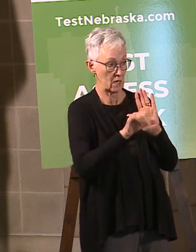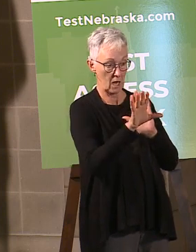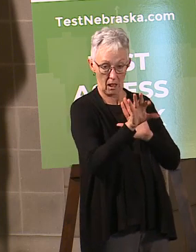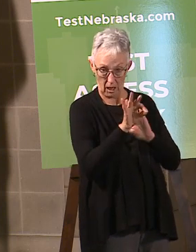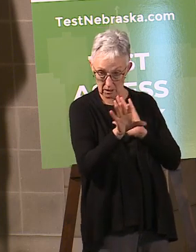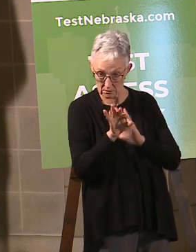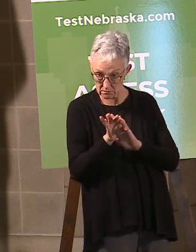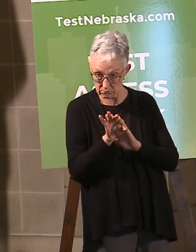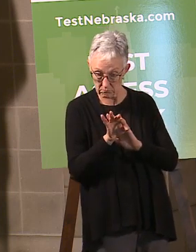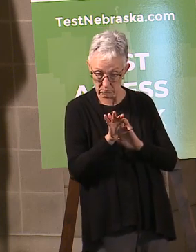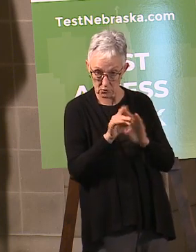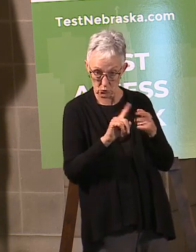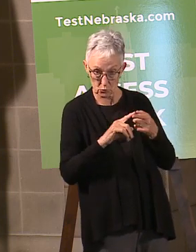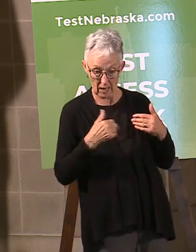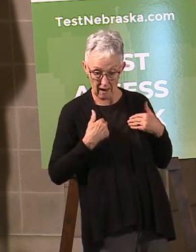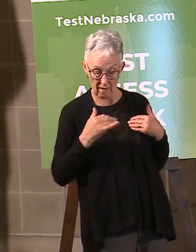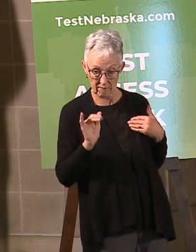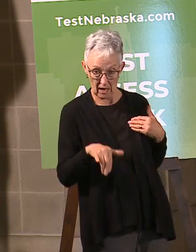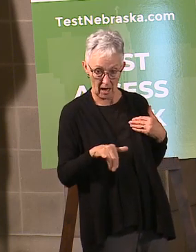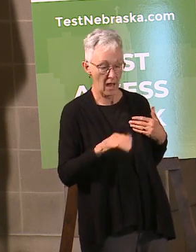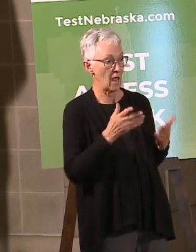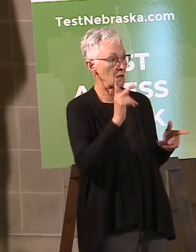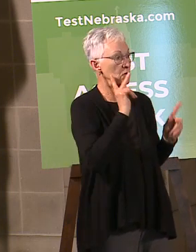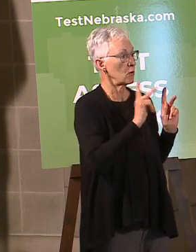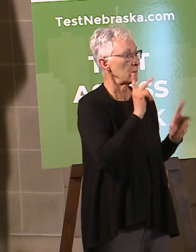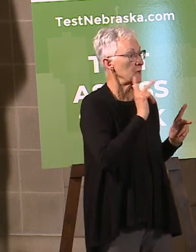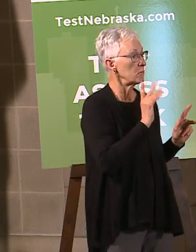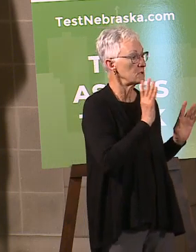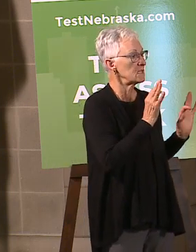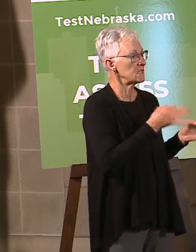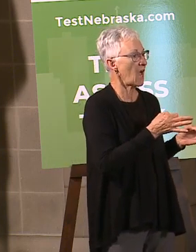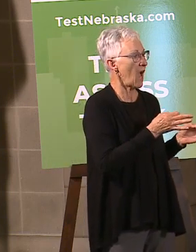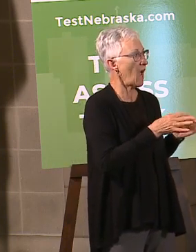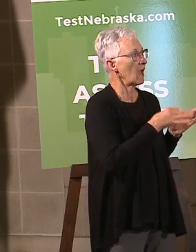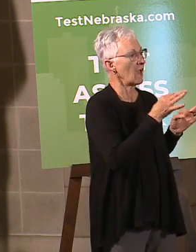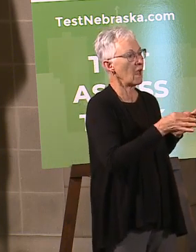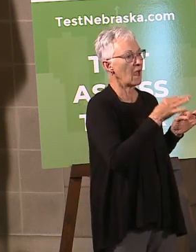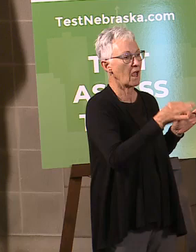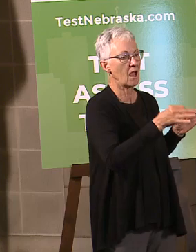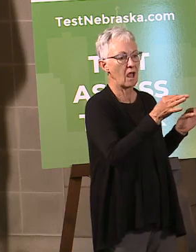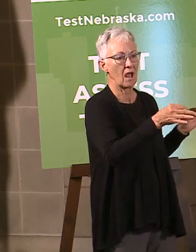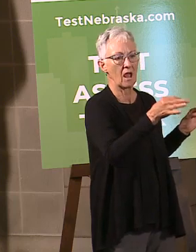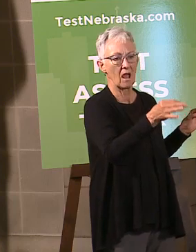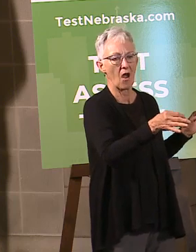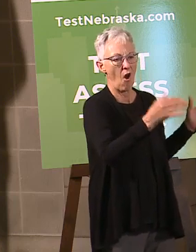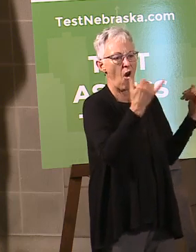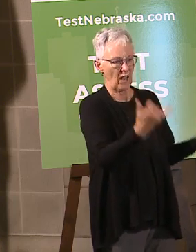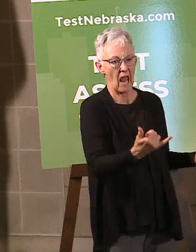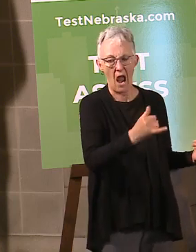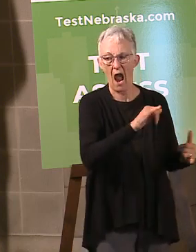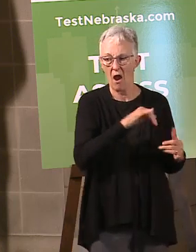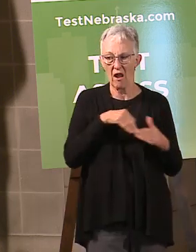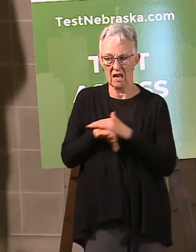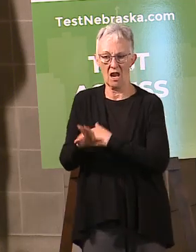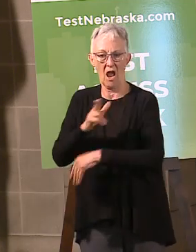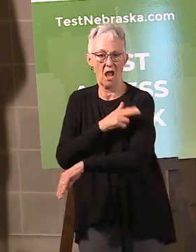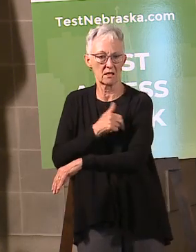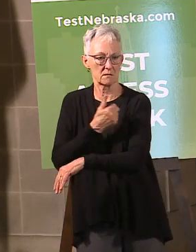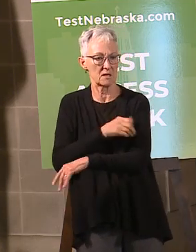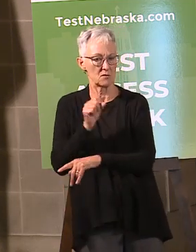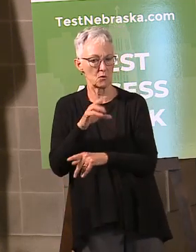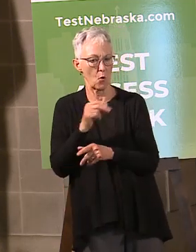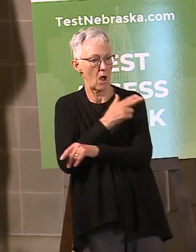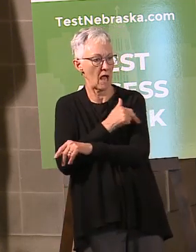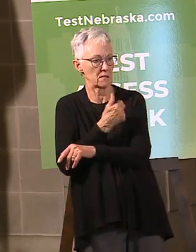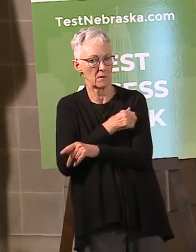people that maybe have a heart condition or something like that, and those are certainly not people we want to prevent from going to the hospital. So it's not as cut and